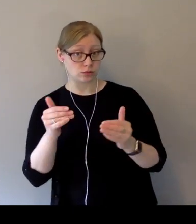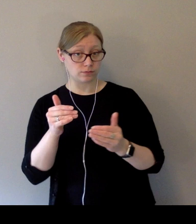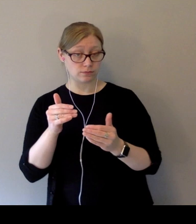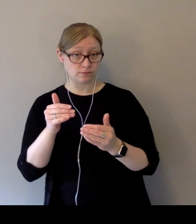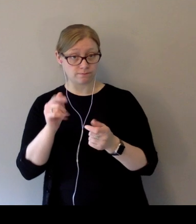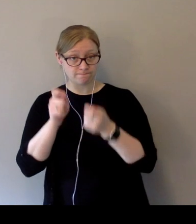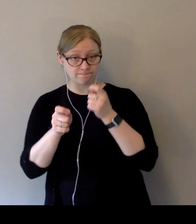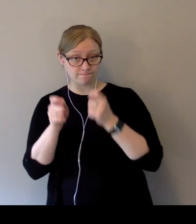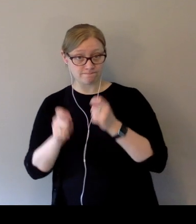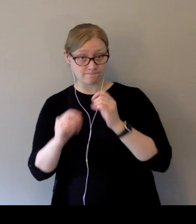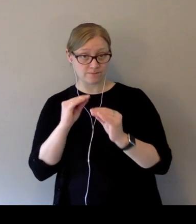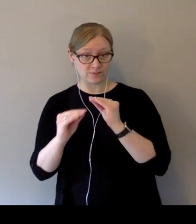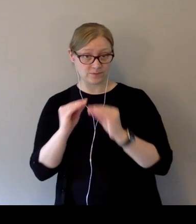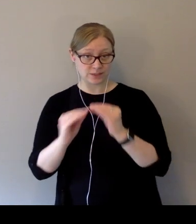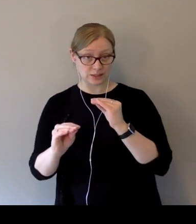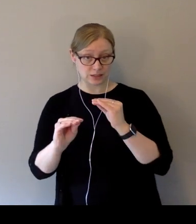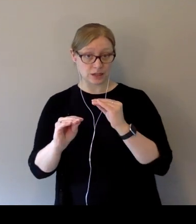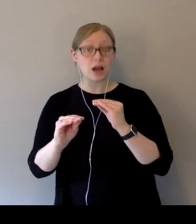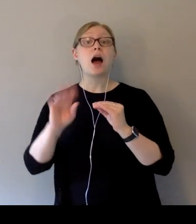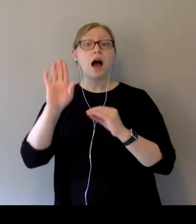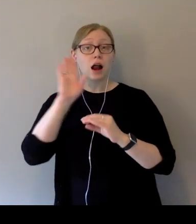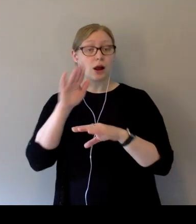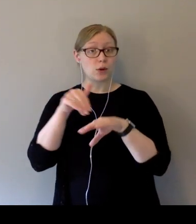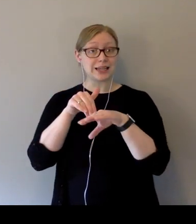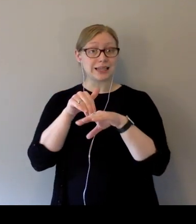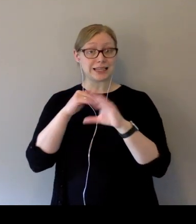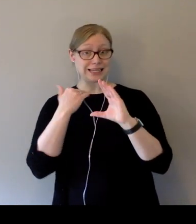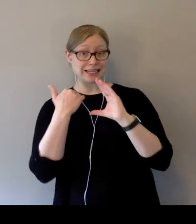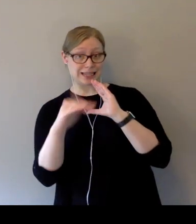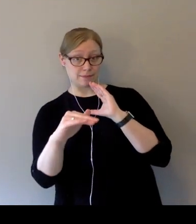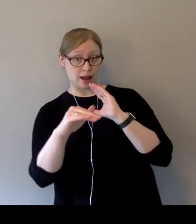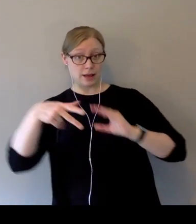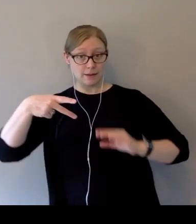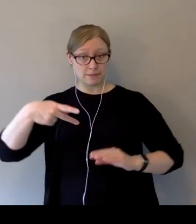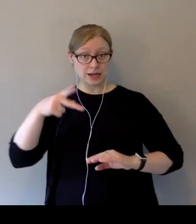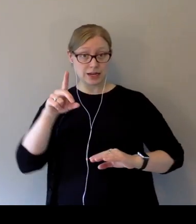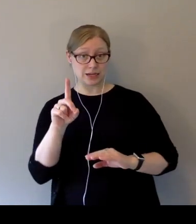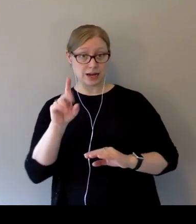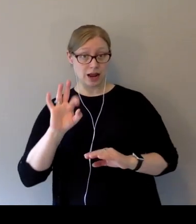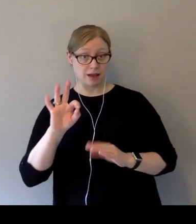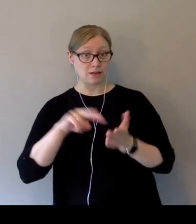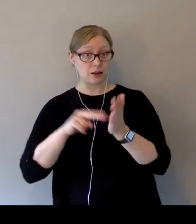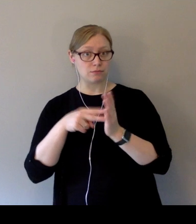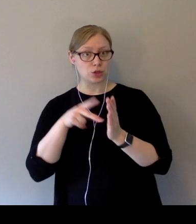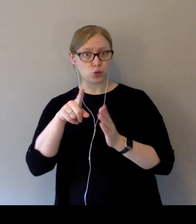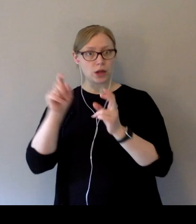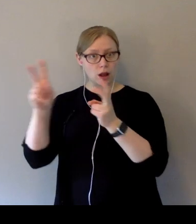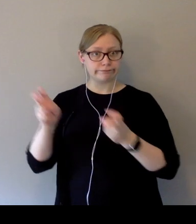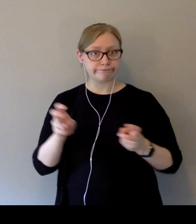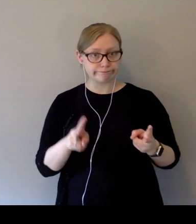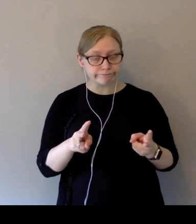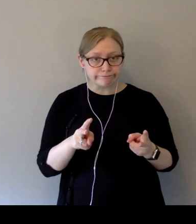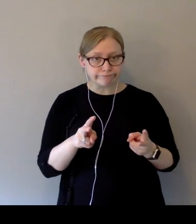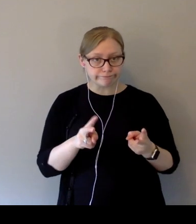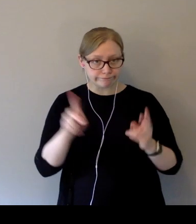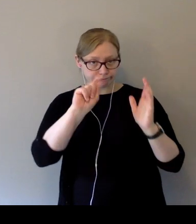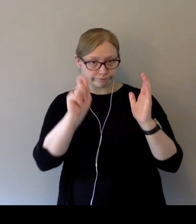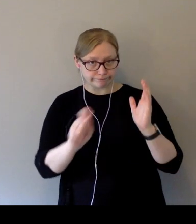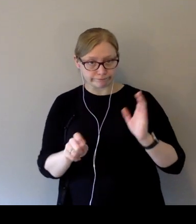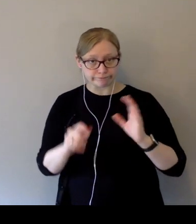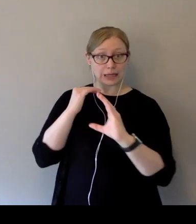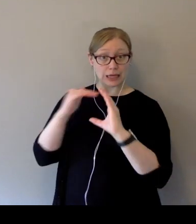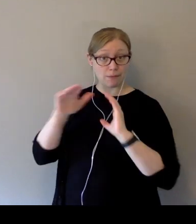correct this, and I'll email you the PDF file so you can just correct it on that and email it back